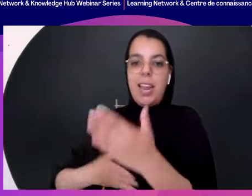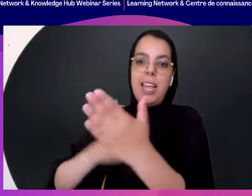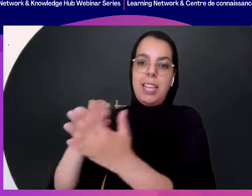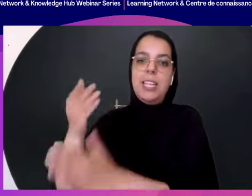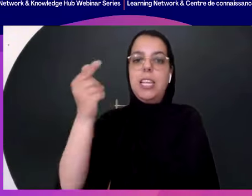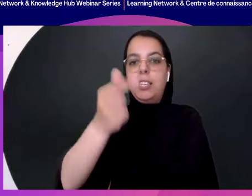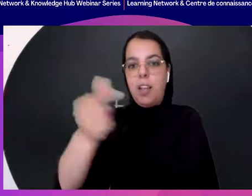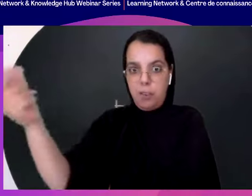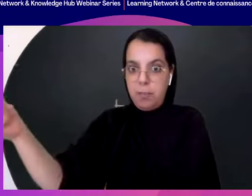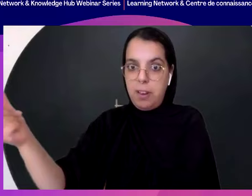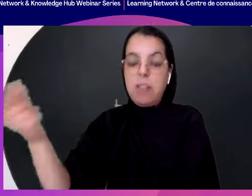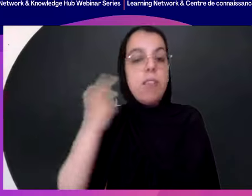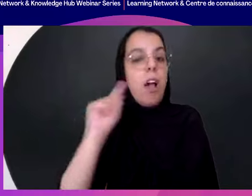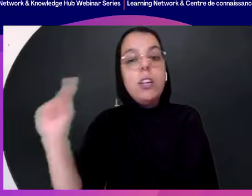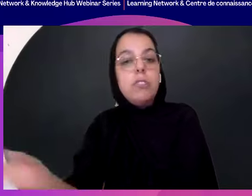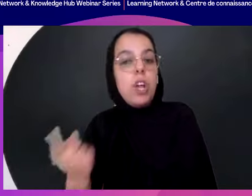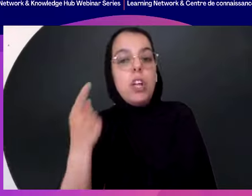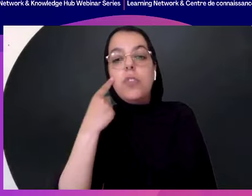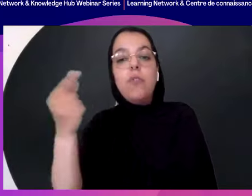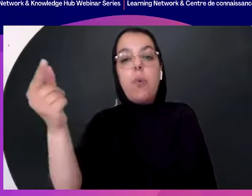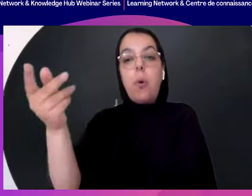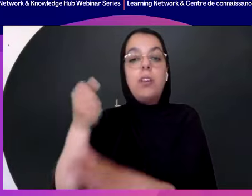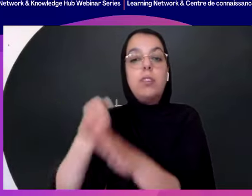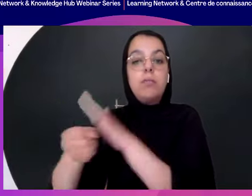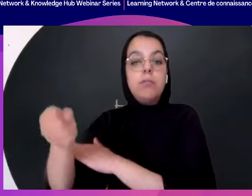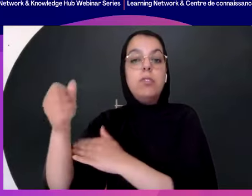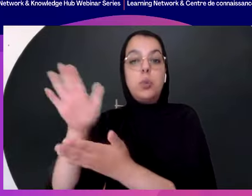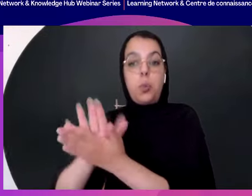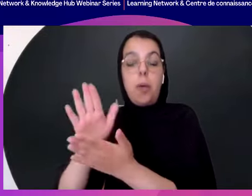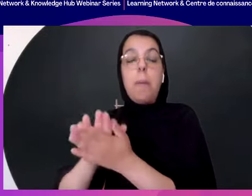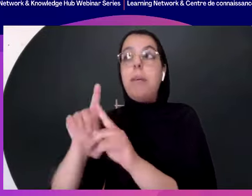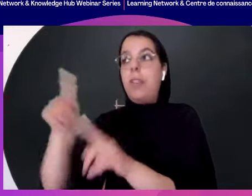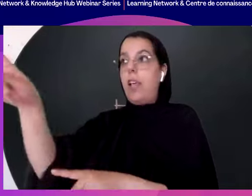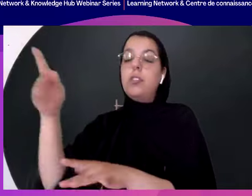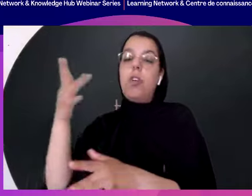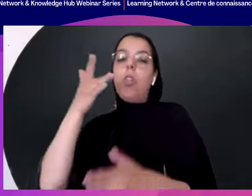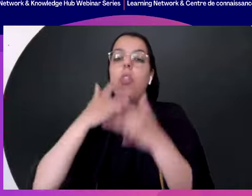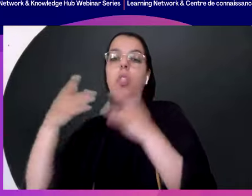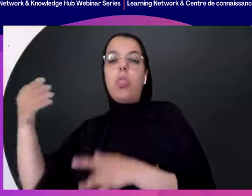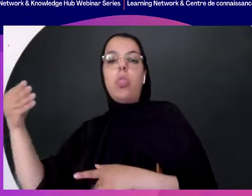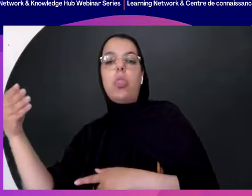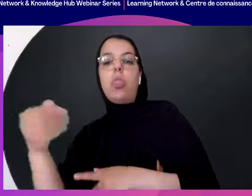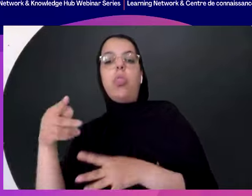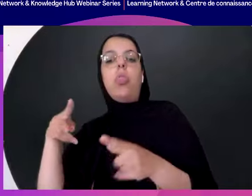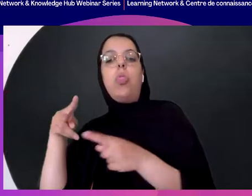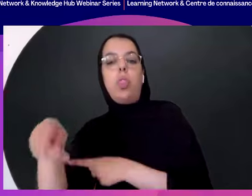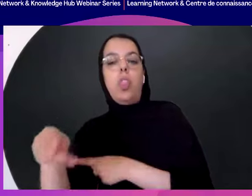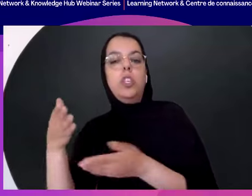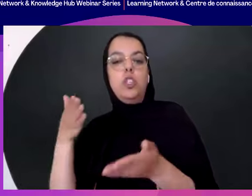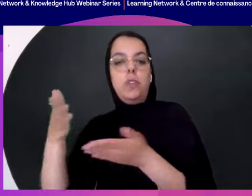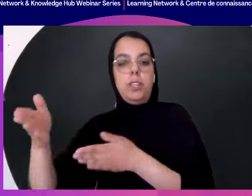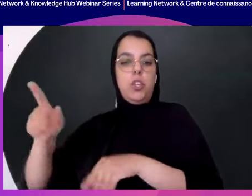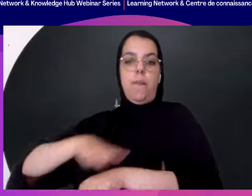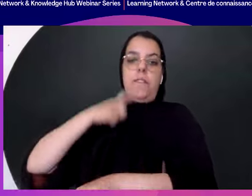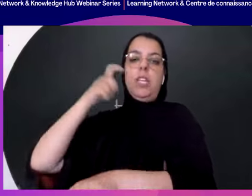and causing all these harms, underfunding services over time. And once the